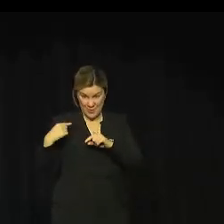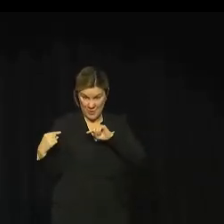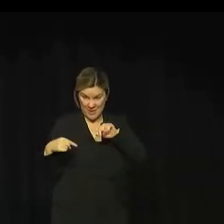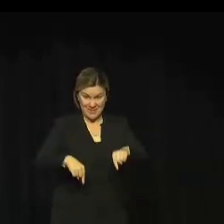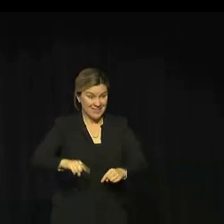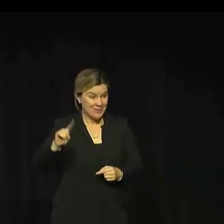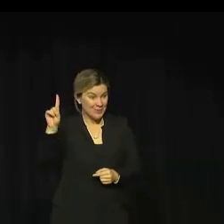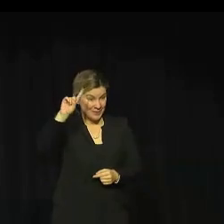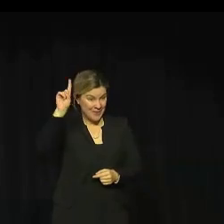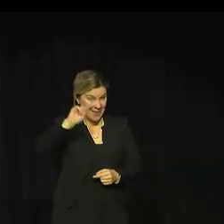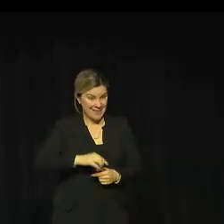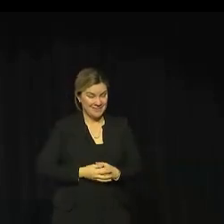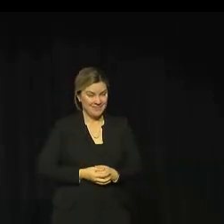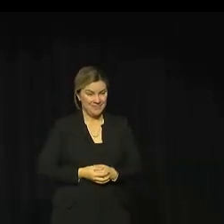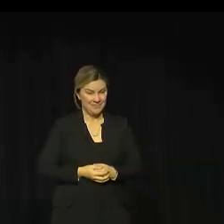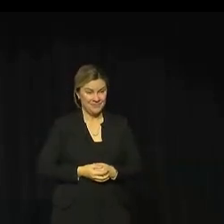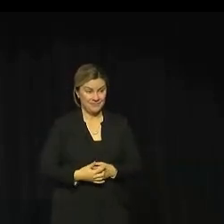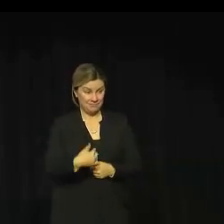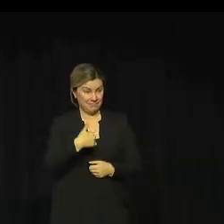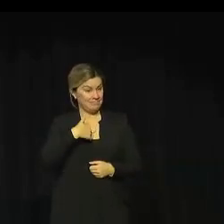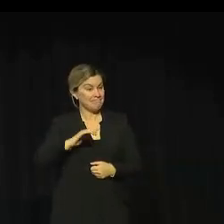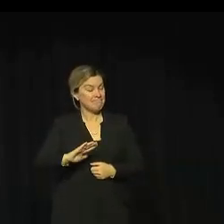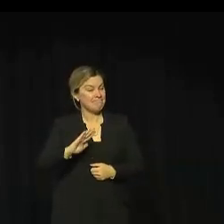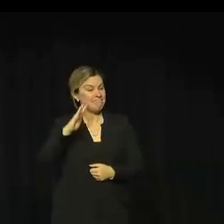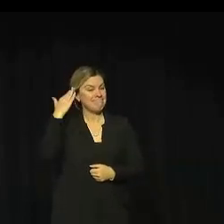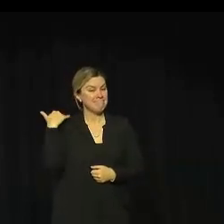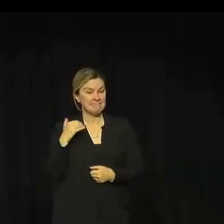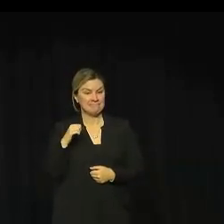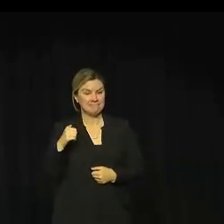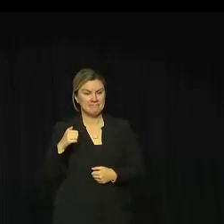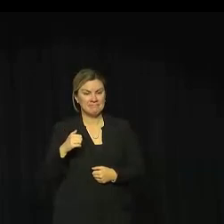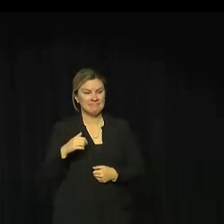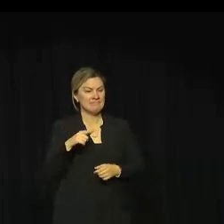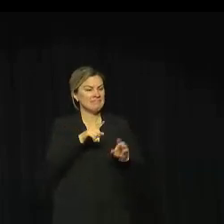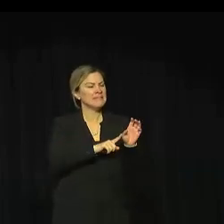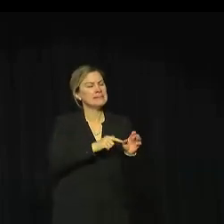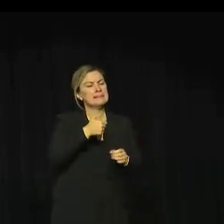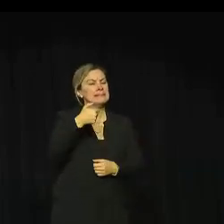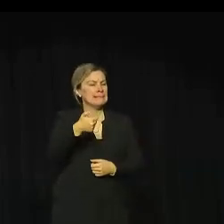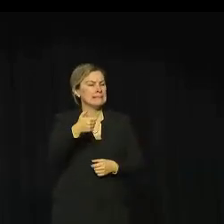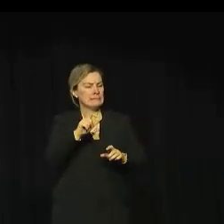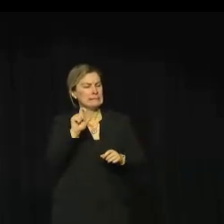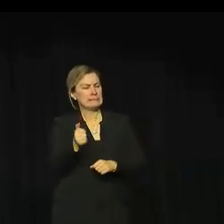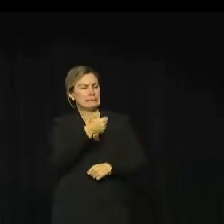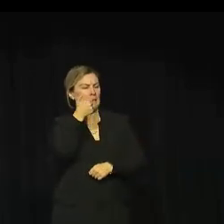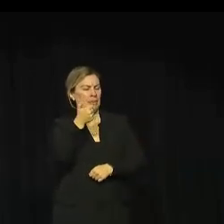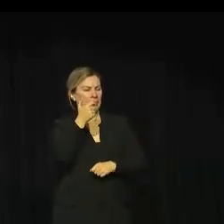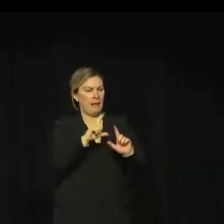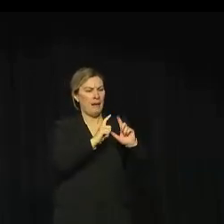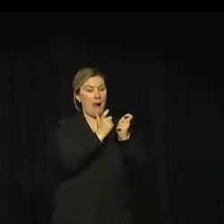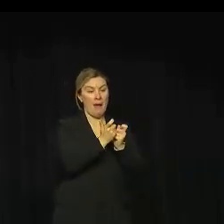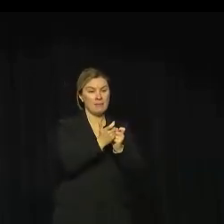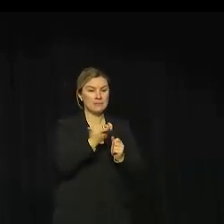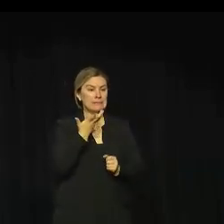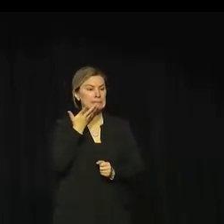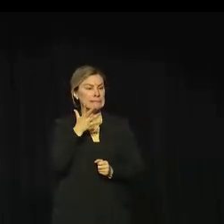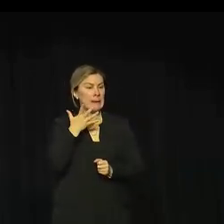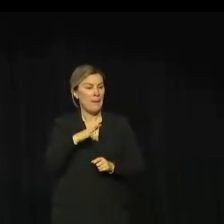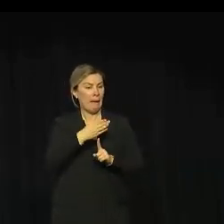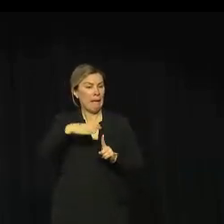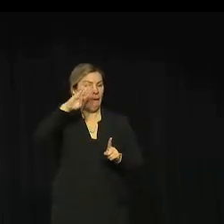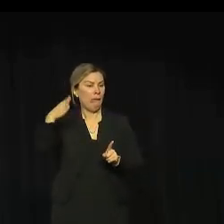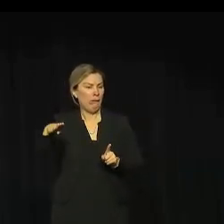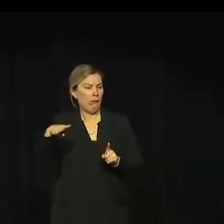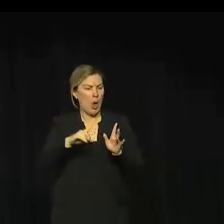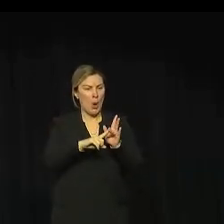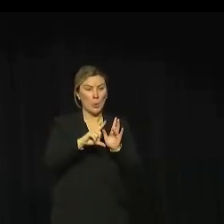today. When I was in sixth class at the Summerhill OC class, I